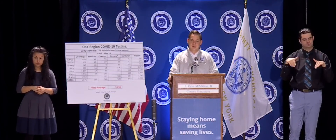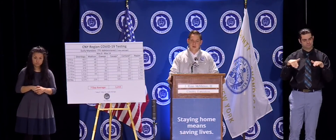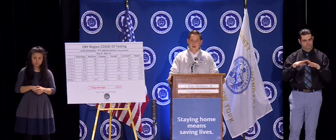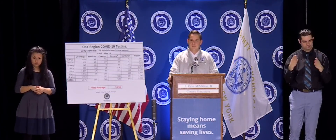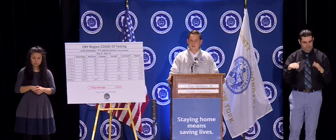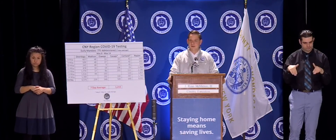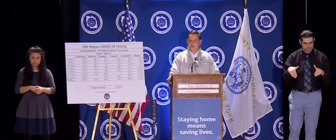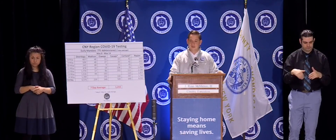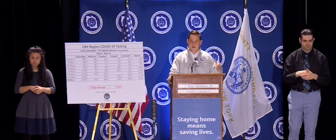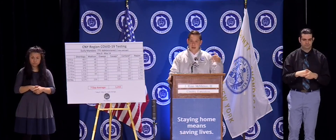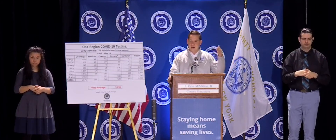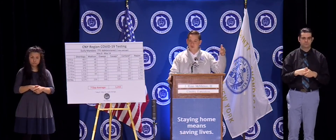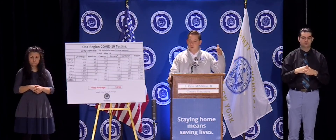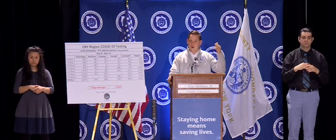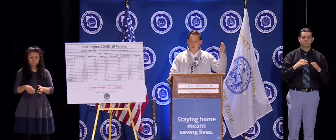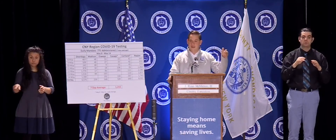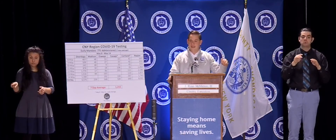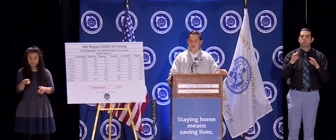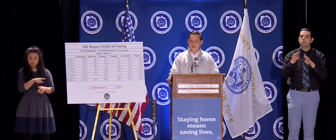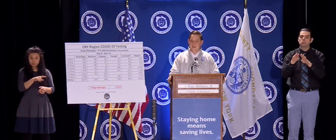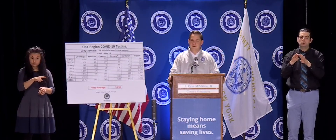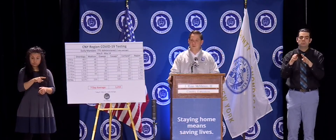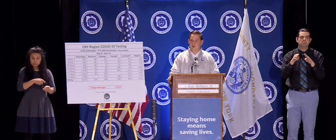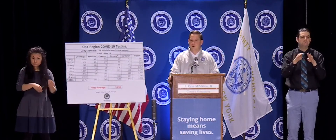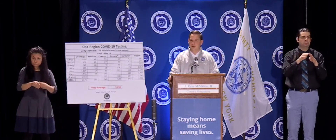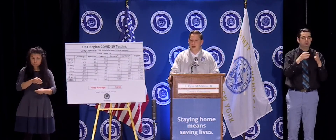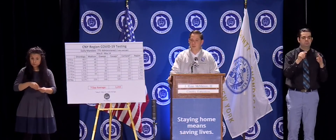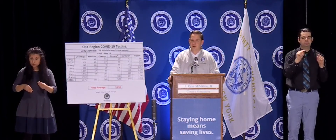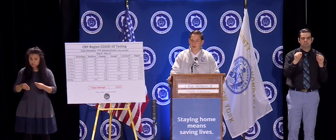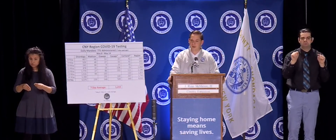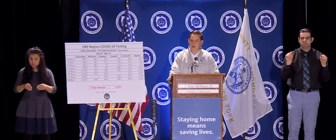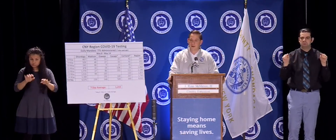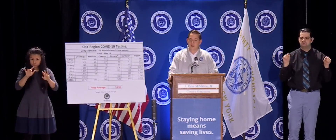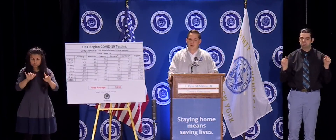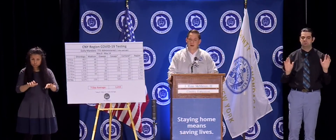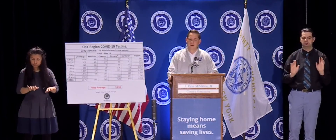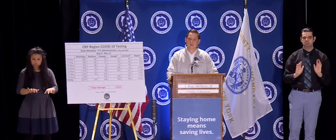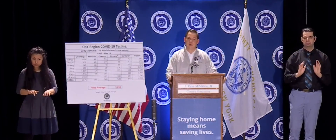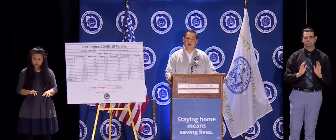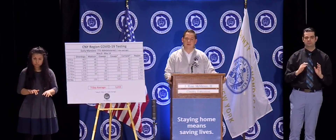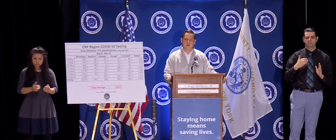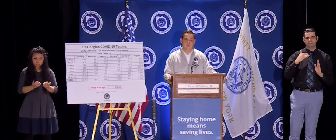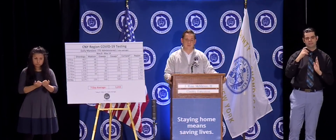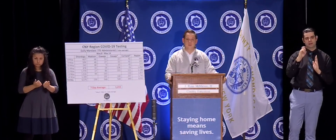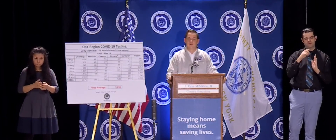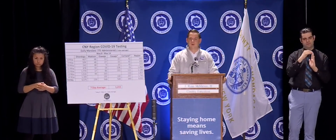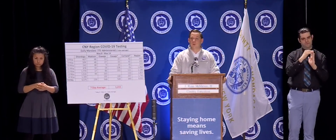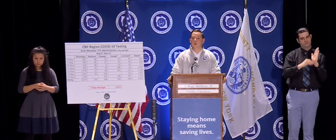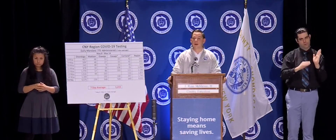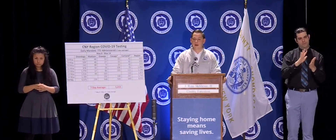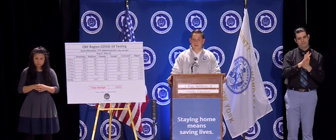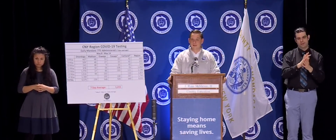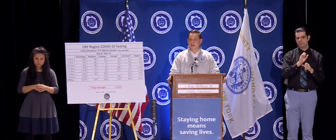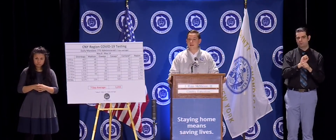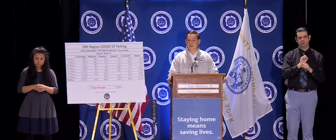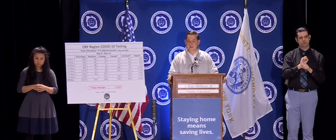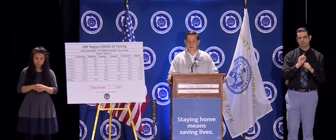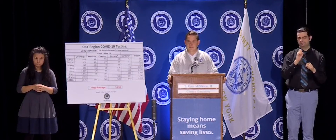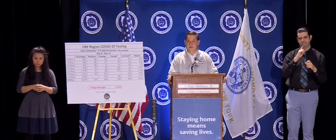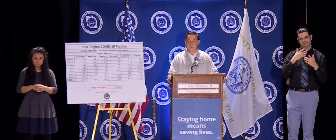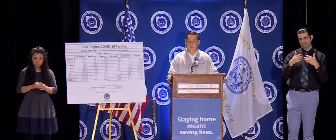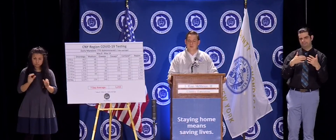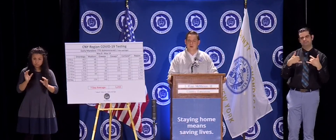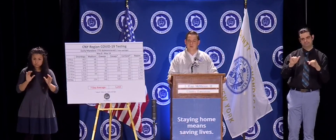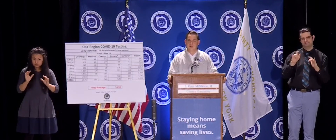these businesses have to go and attest, even if you're only operating, you know, for root canals as a